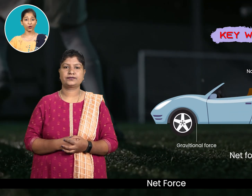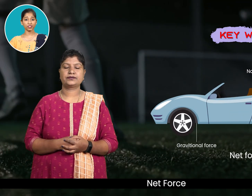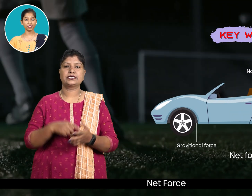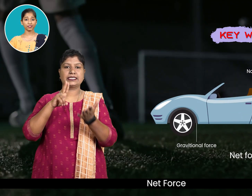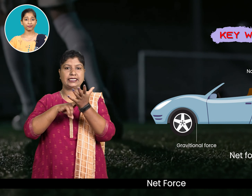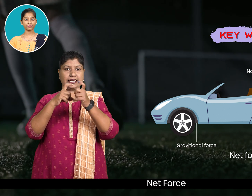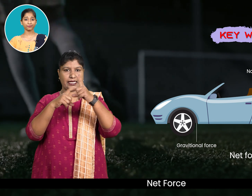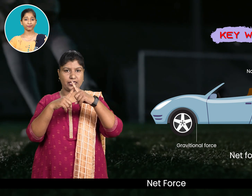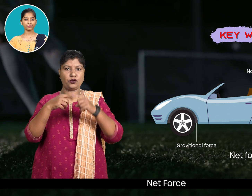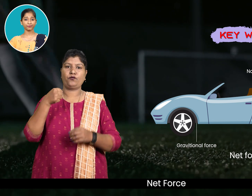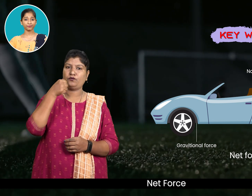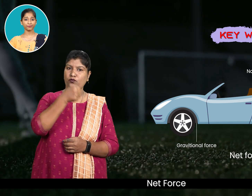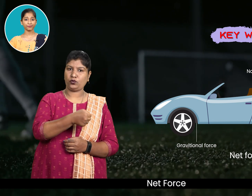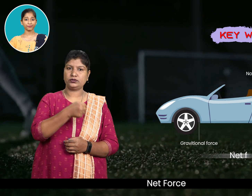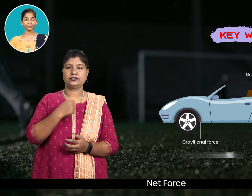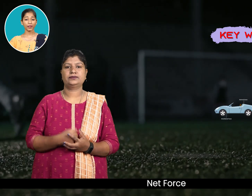net force,